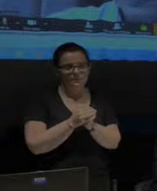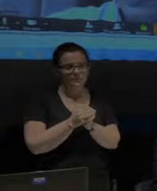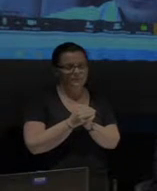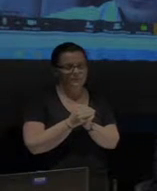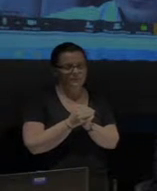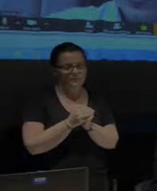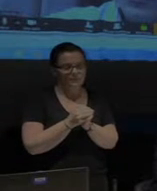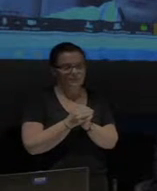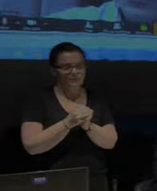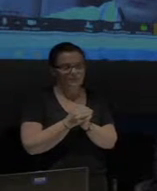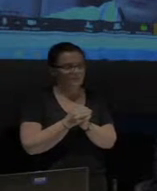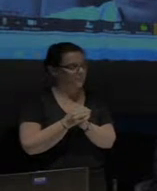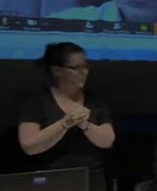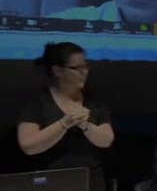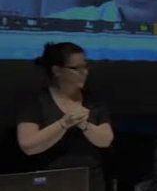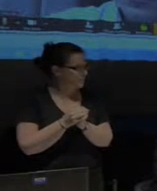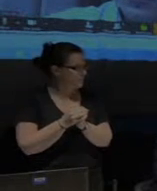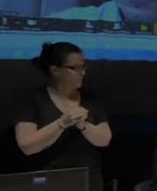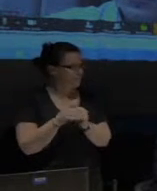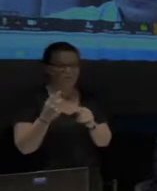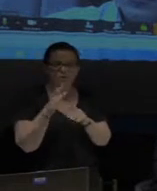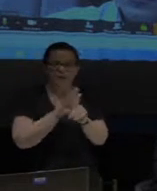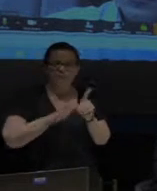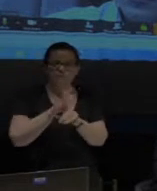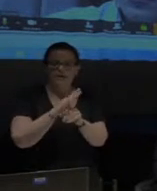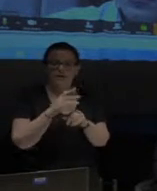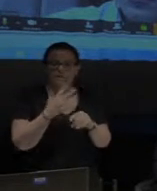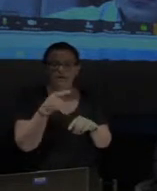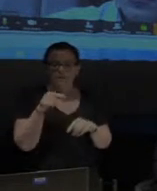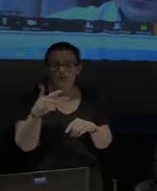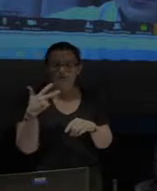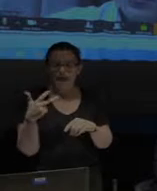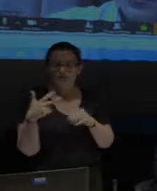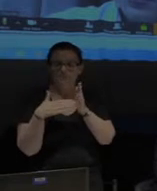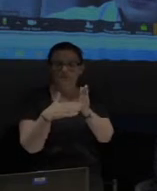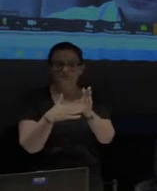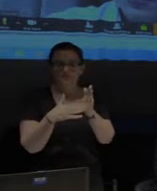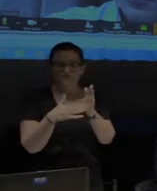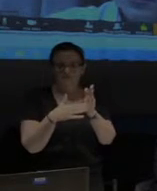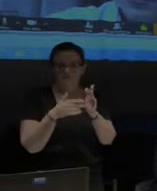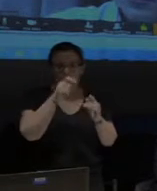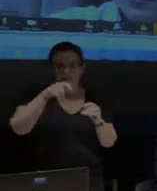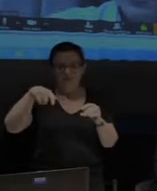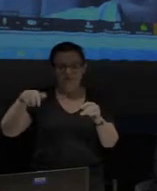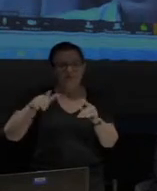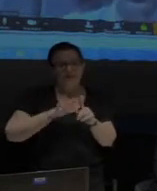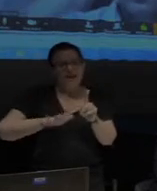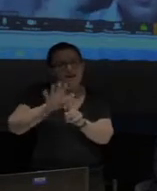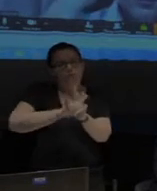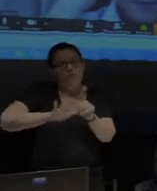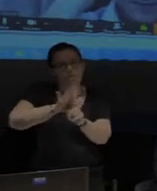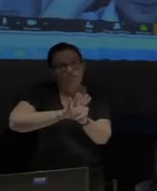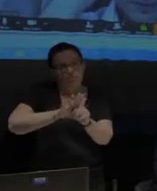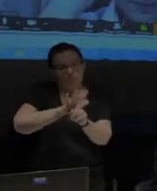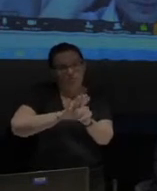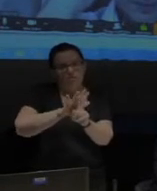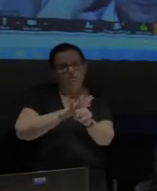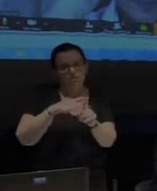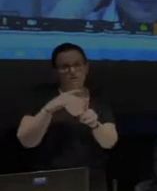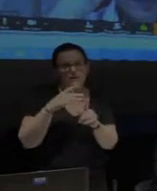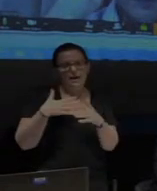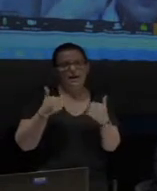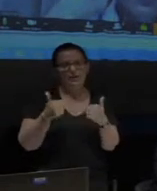Population, about 5.8 million, the health services, organizing those health services for those people. And one of